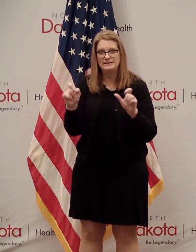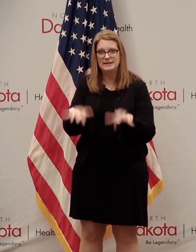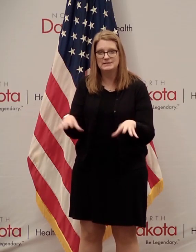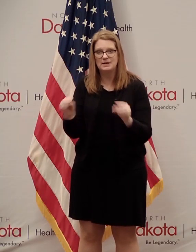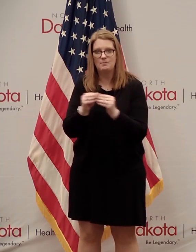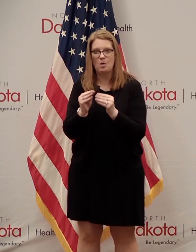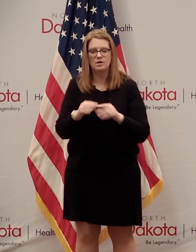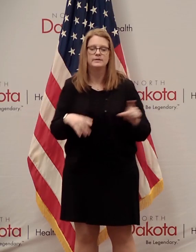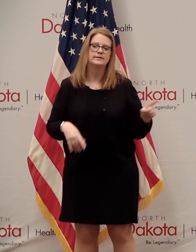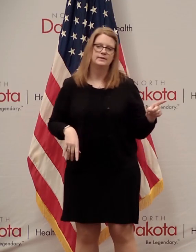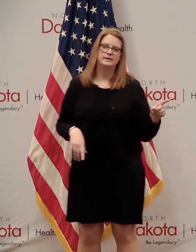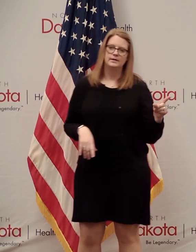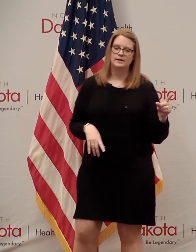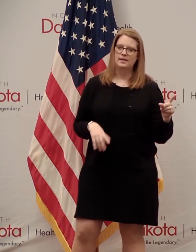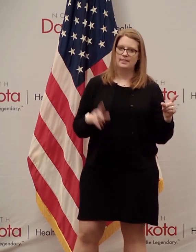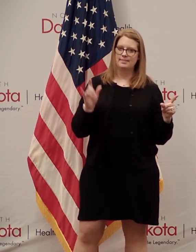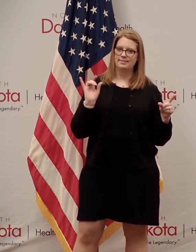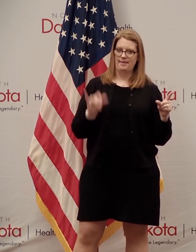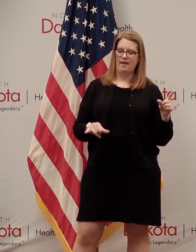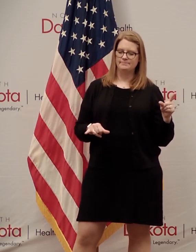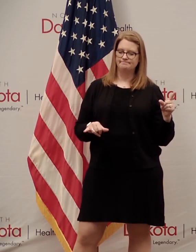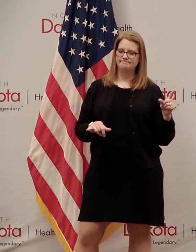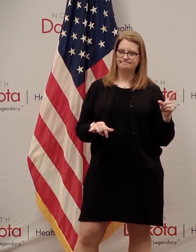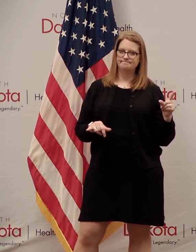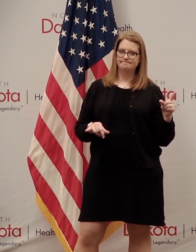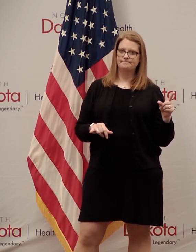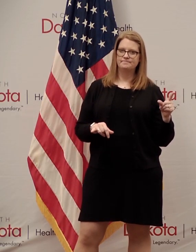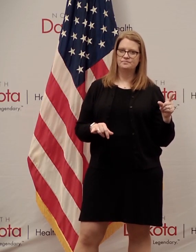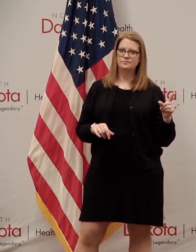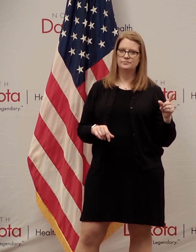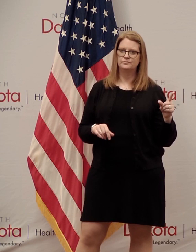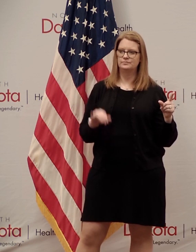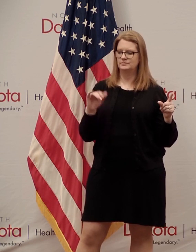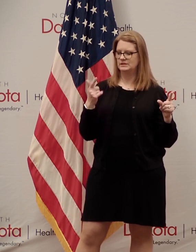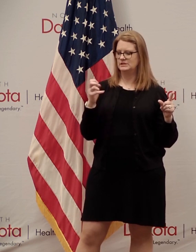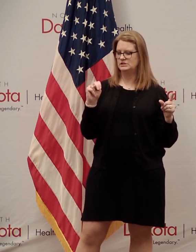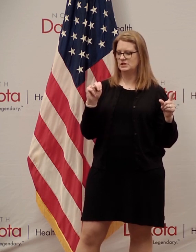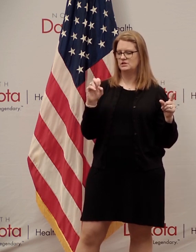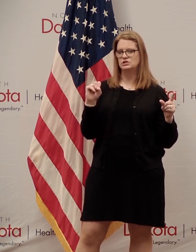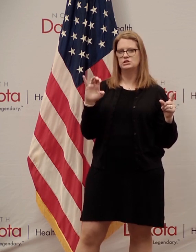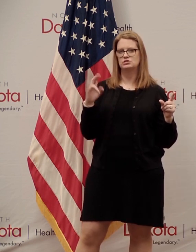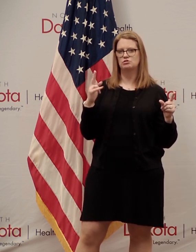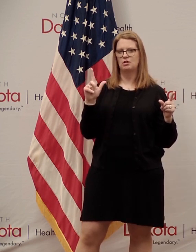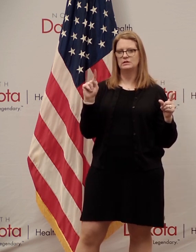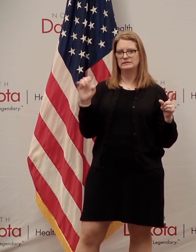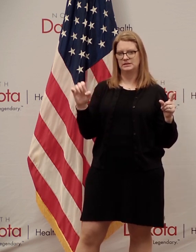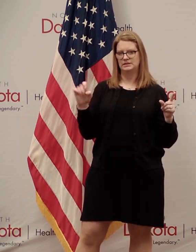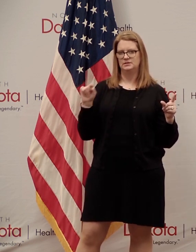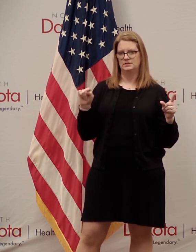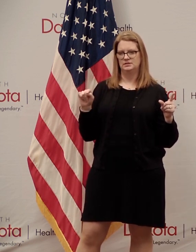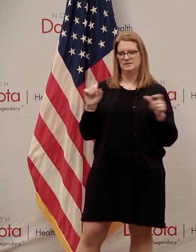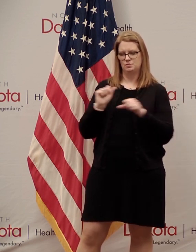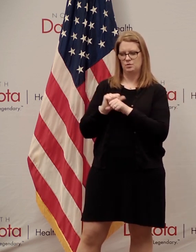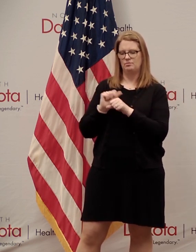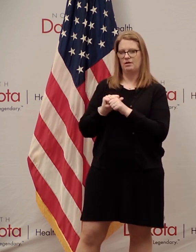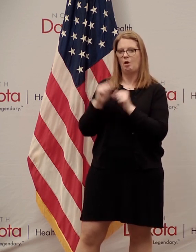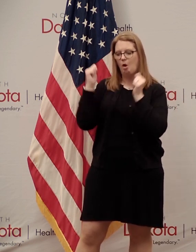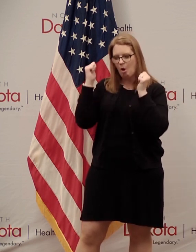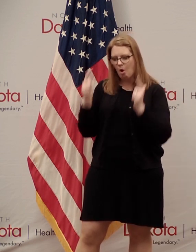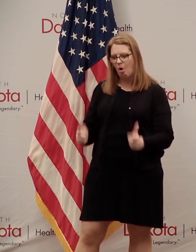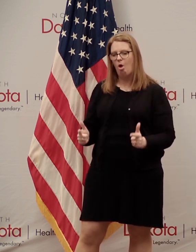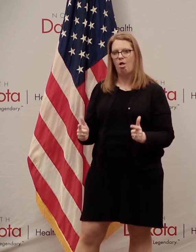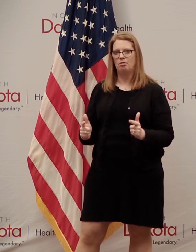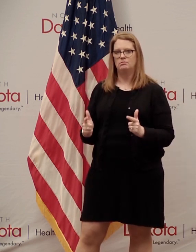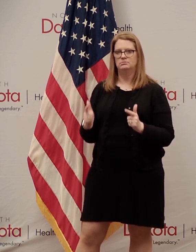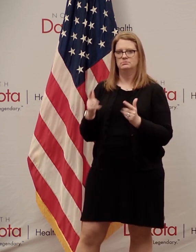we're going to make sure, and this is something that General Schulte will be working on. We're going to make sure that all of our communication to